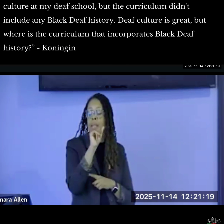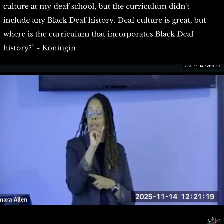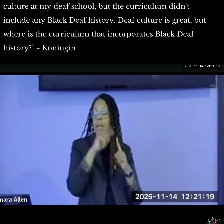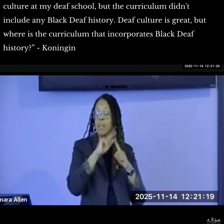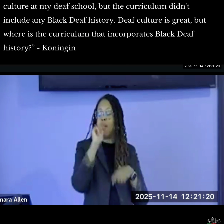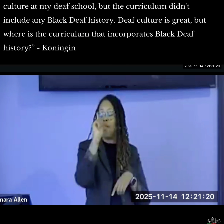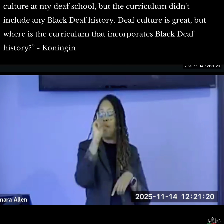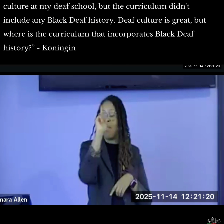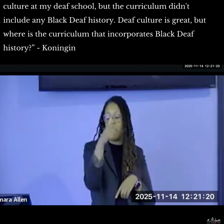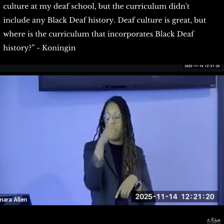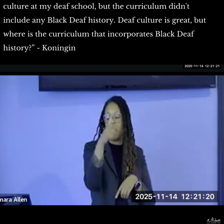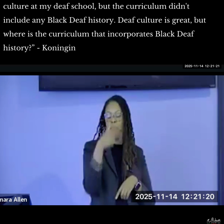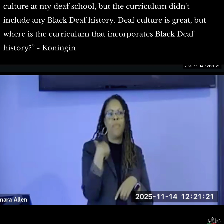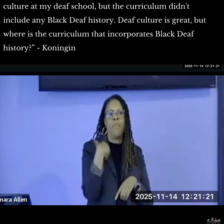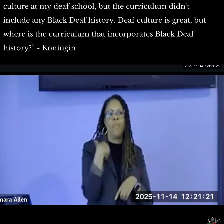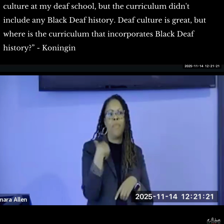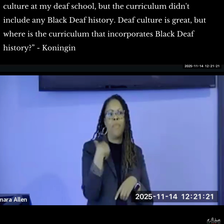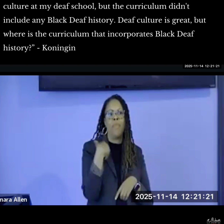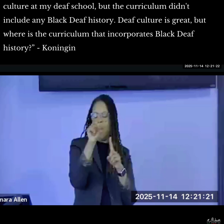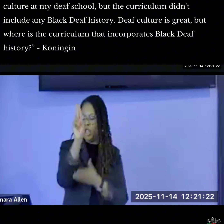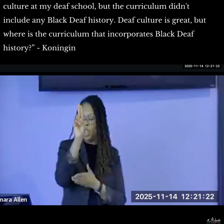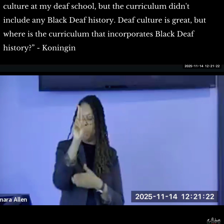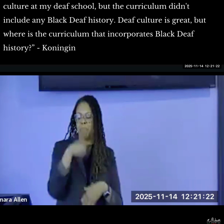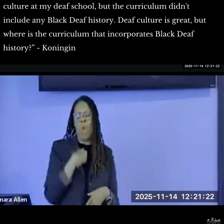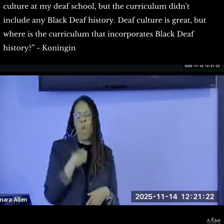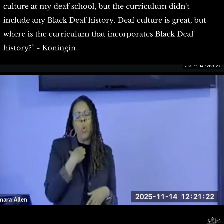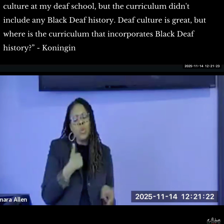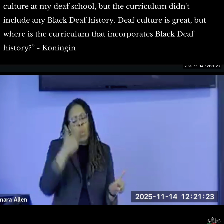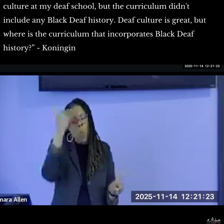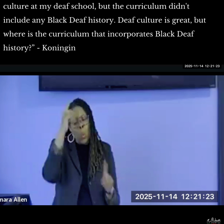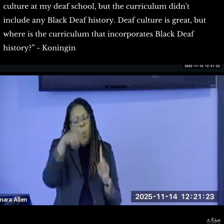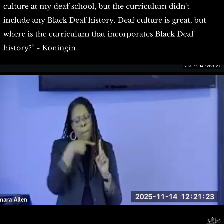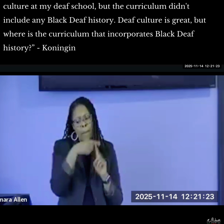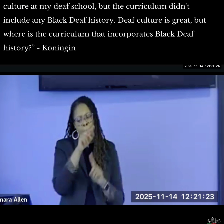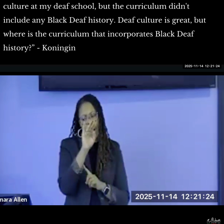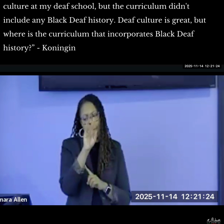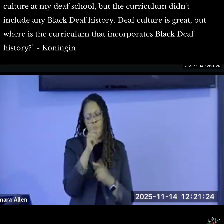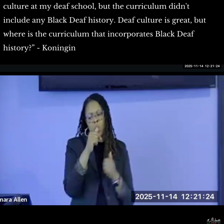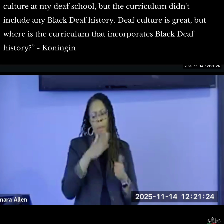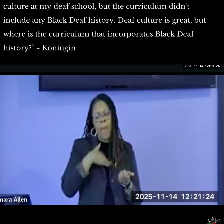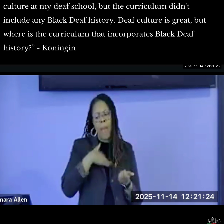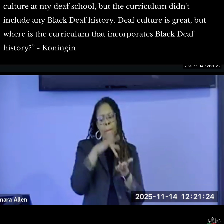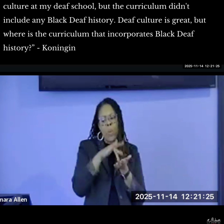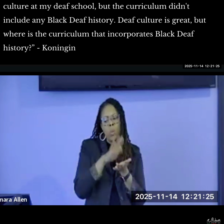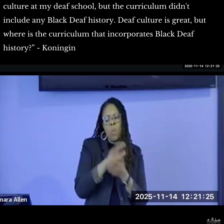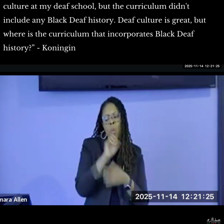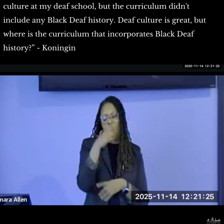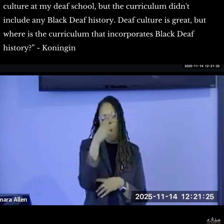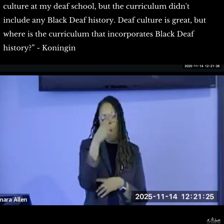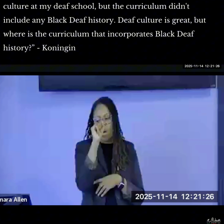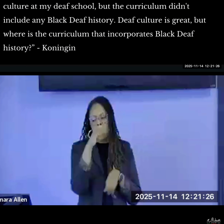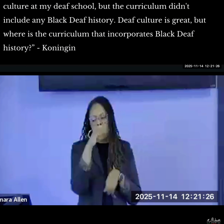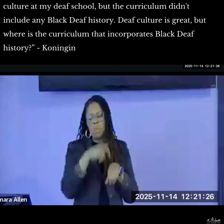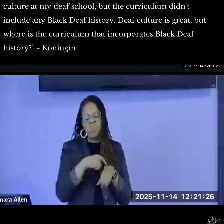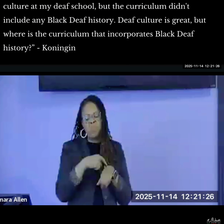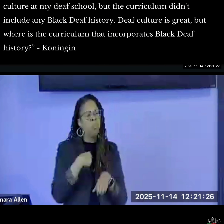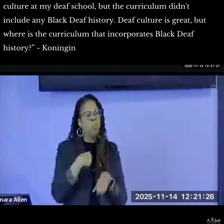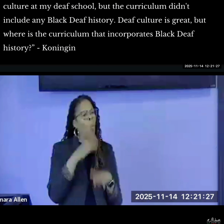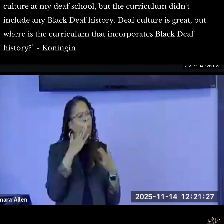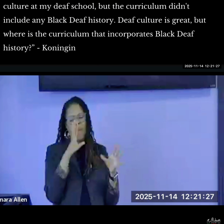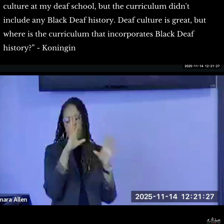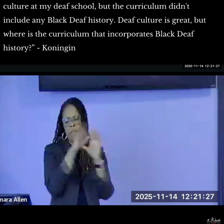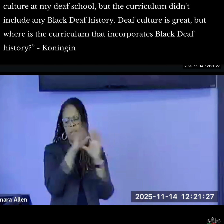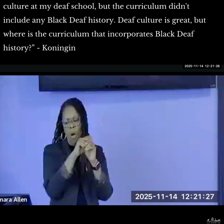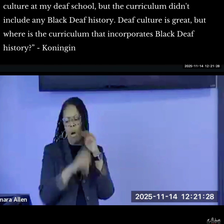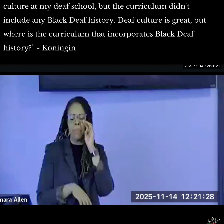This quote is from Koningen. I didn't know about NVDA until later when I went to university. I wish